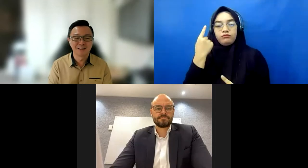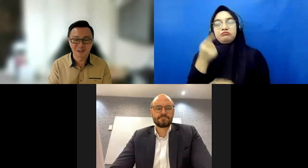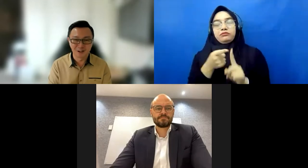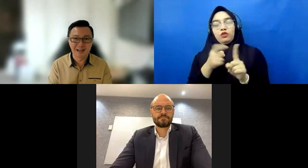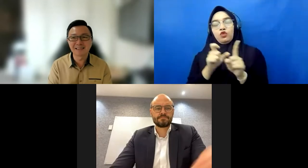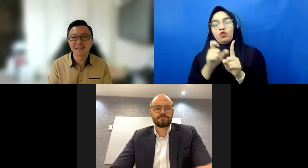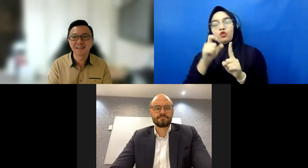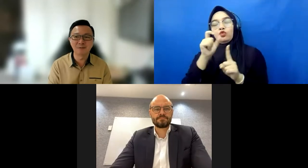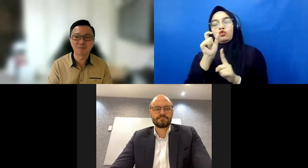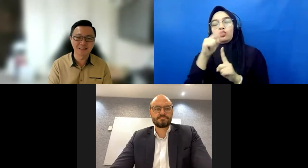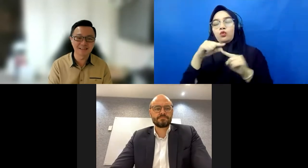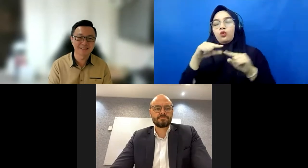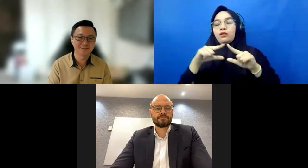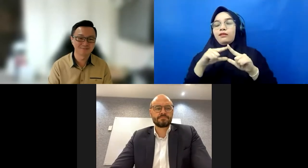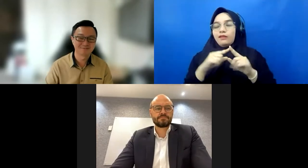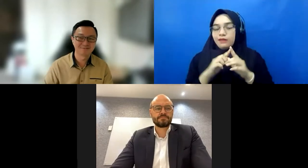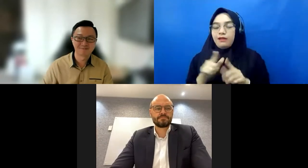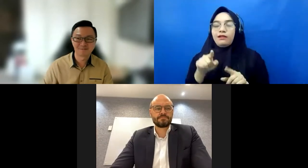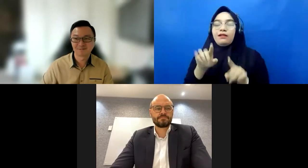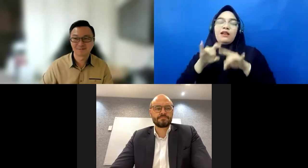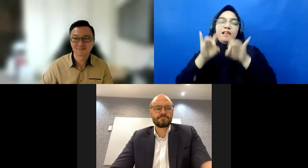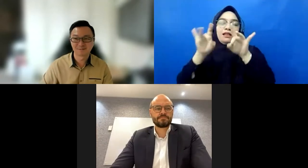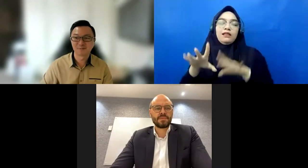remarks. Your Excellency, please.